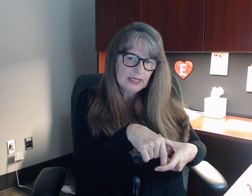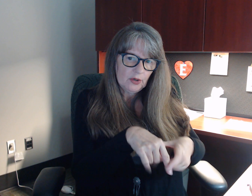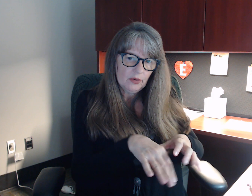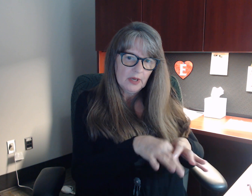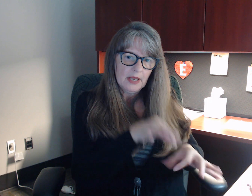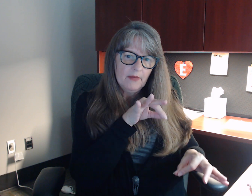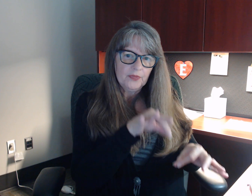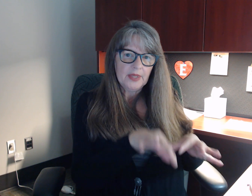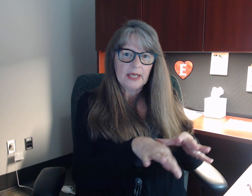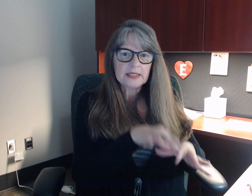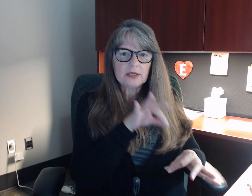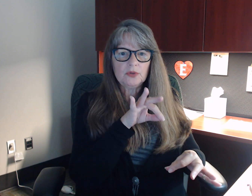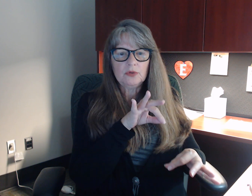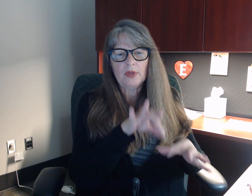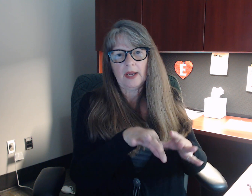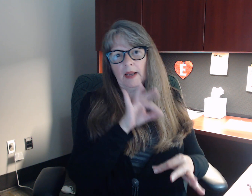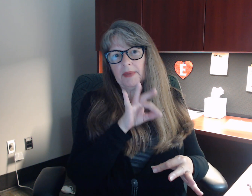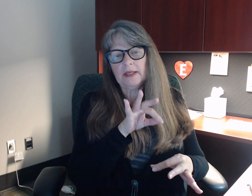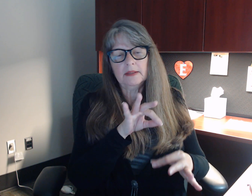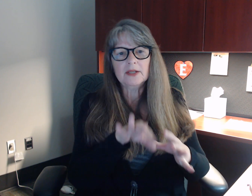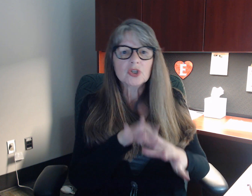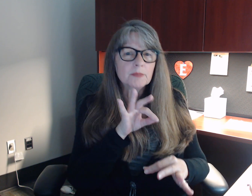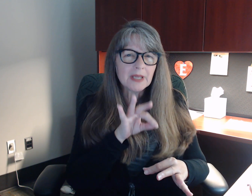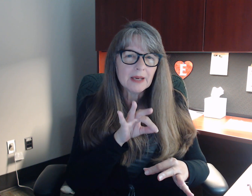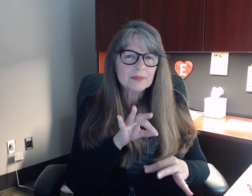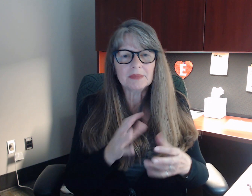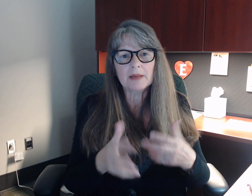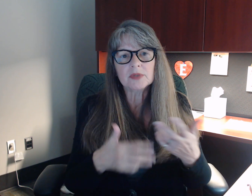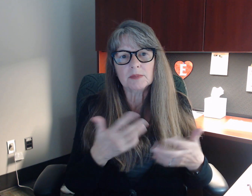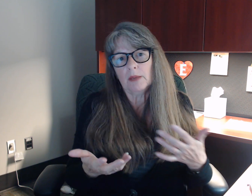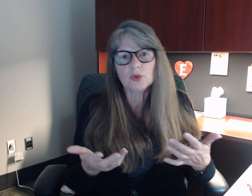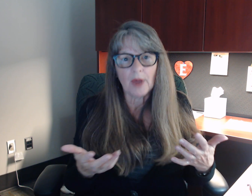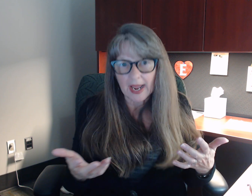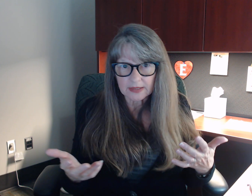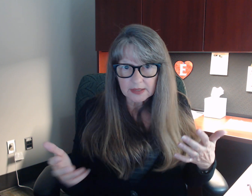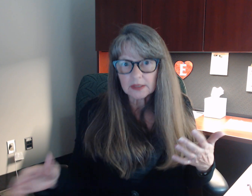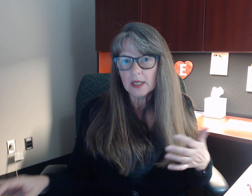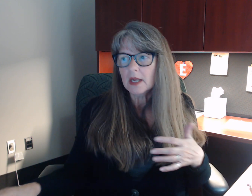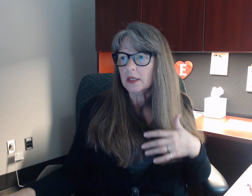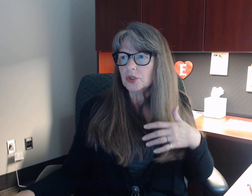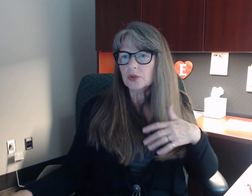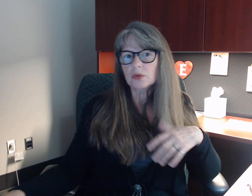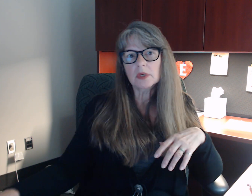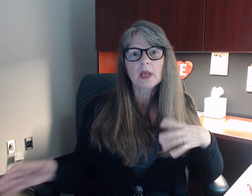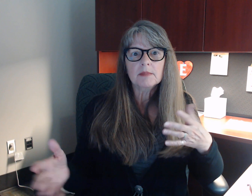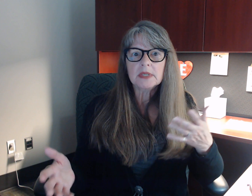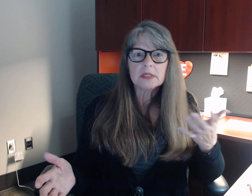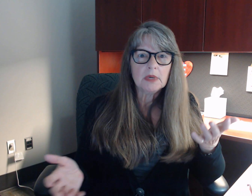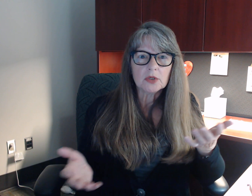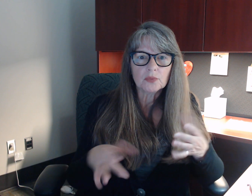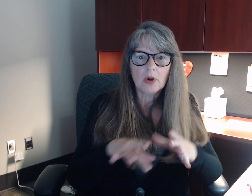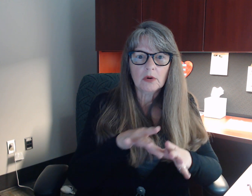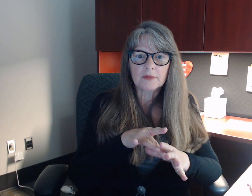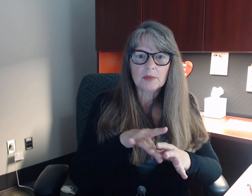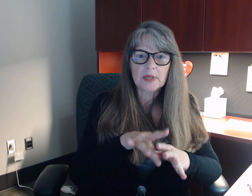here, then I still do that. I mean, it just becomes, sometimes it becomes your accent that you do it, but doesn't mean it's wrong, or if someone else does